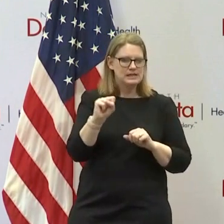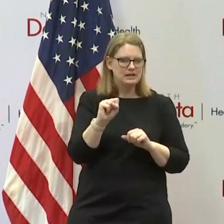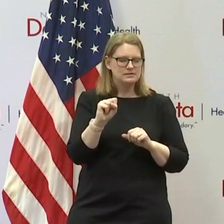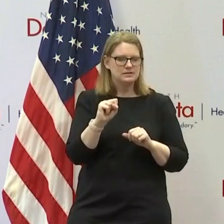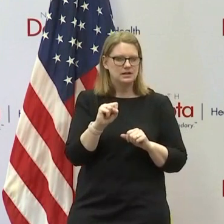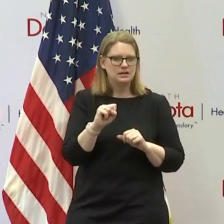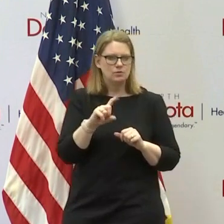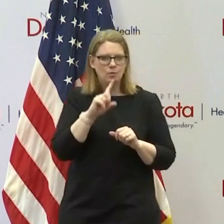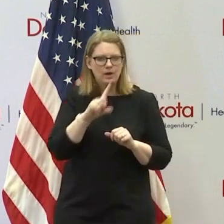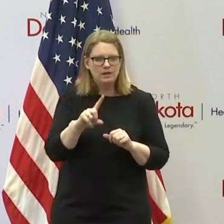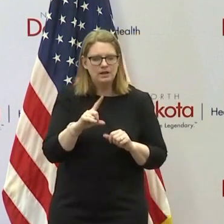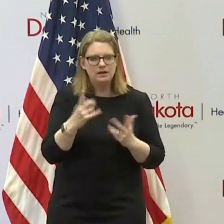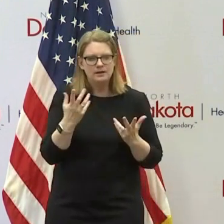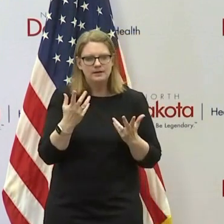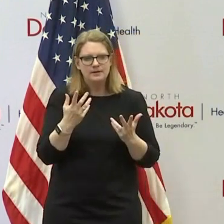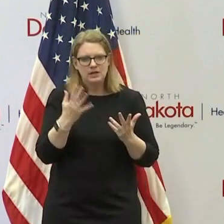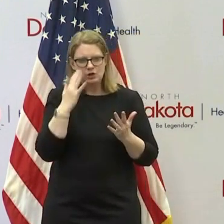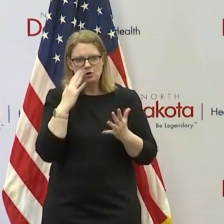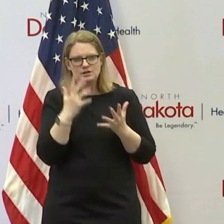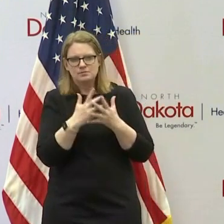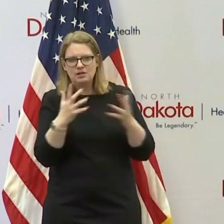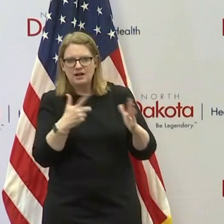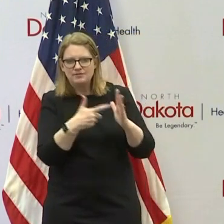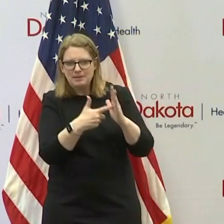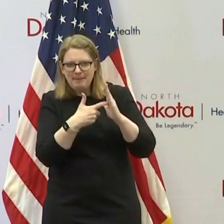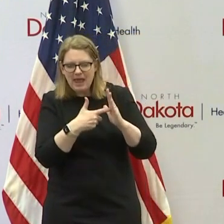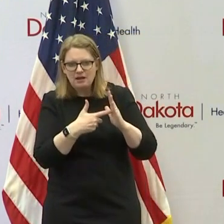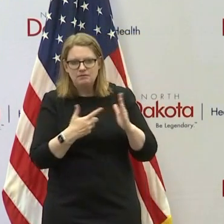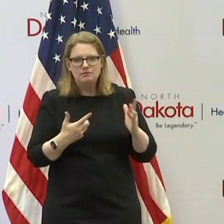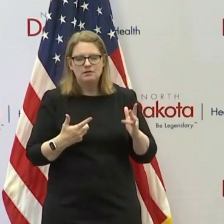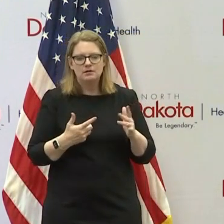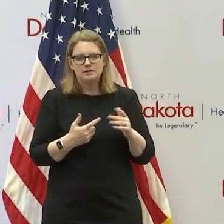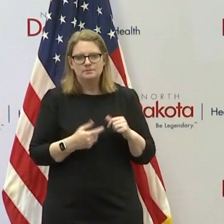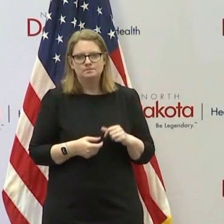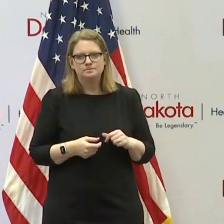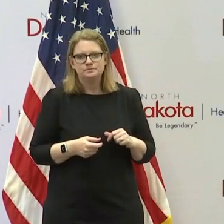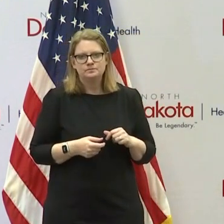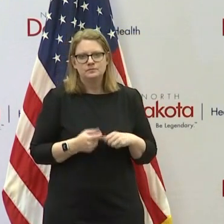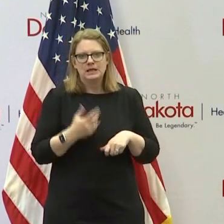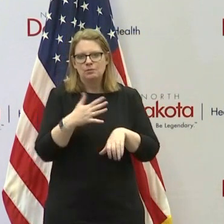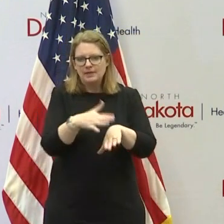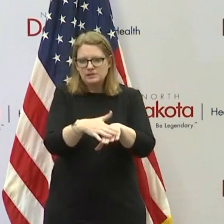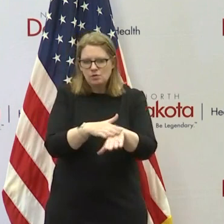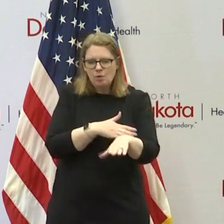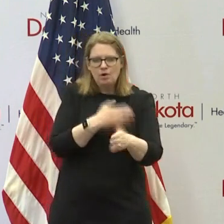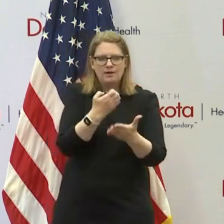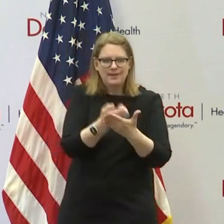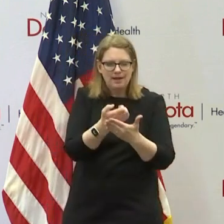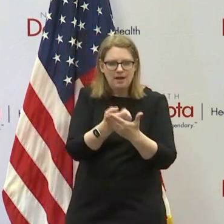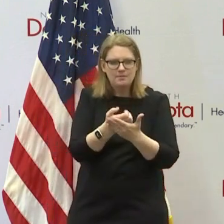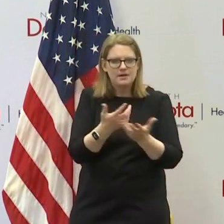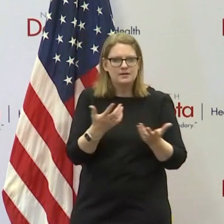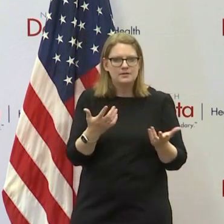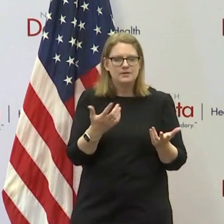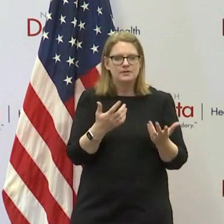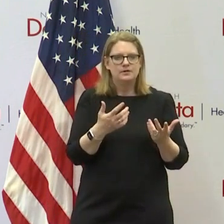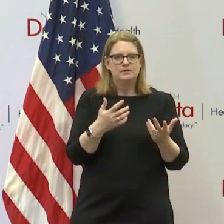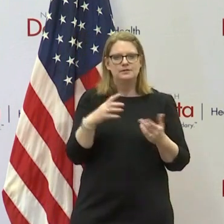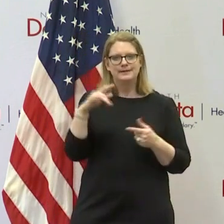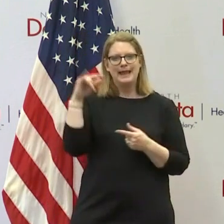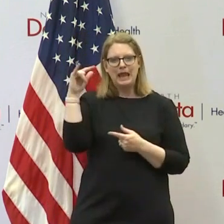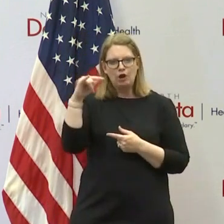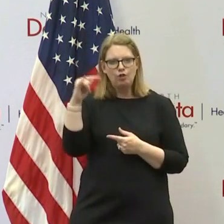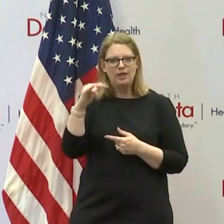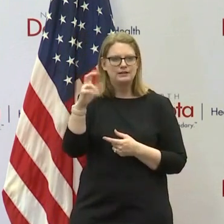he understands that there's been a lot of demand destruction with the slowdown in the economy and